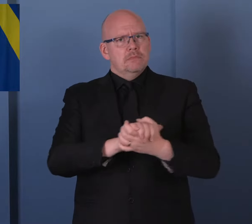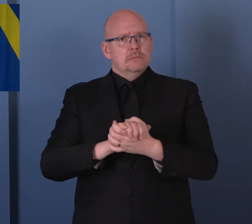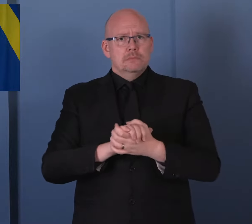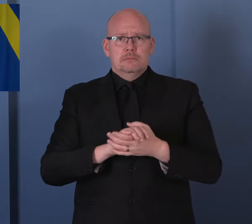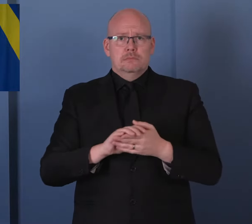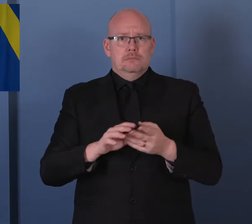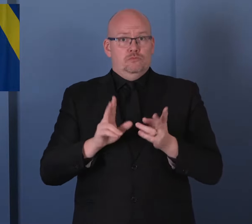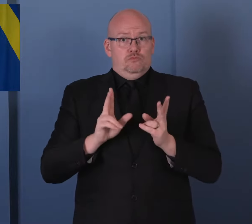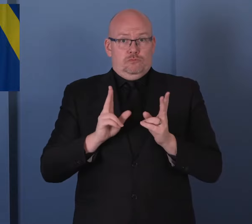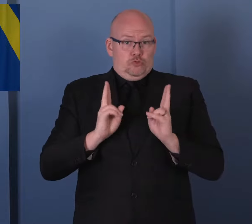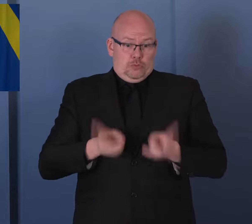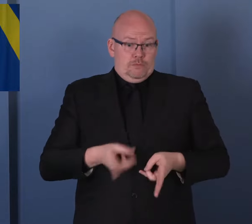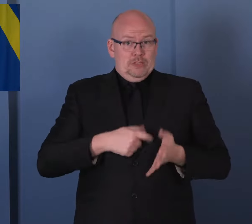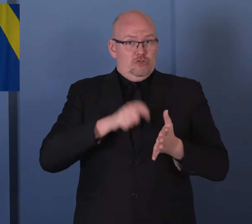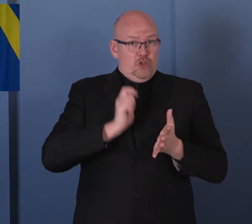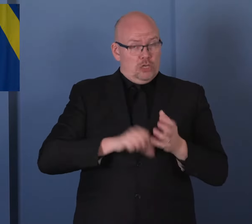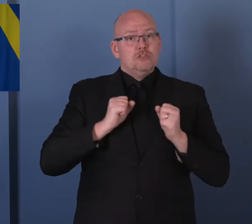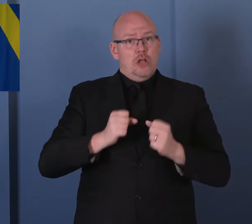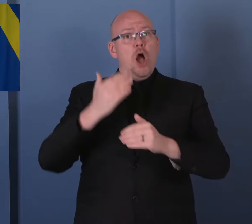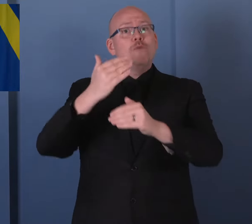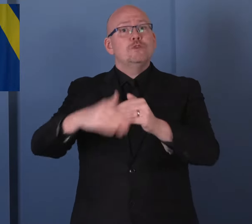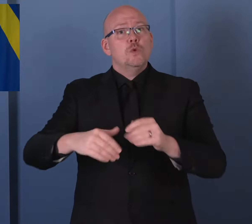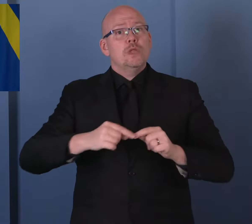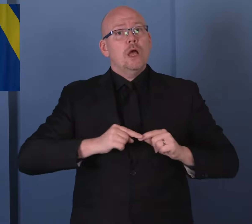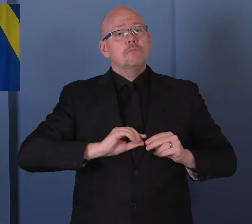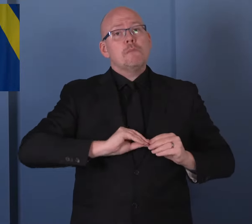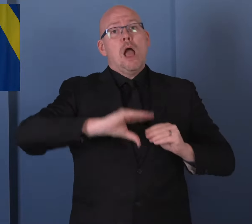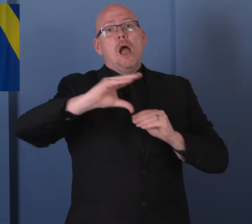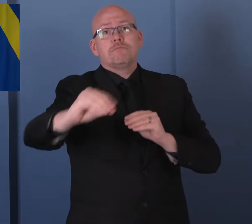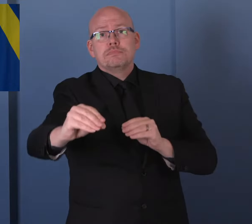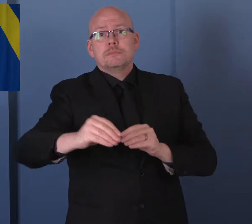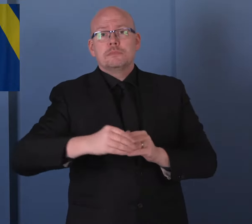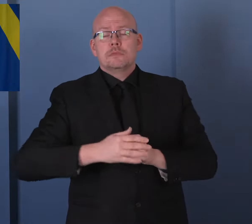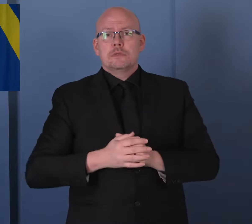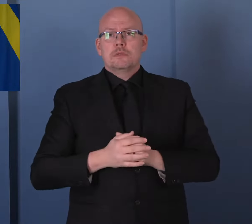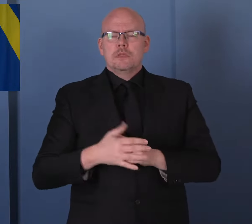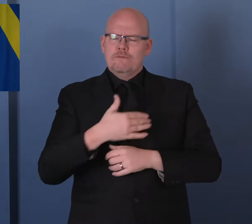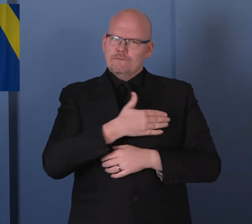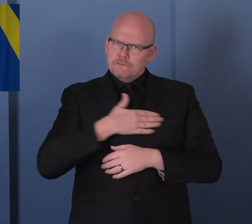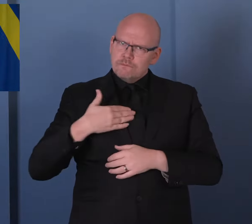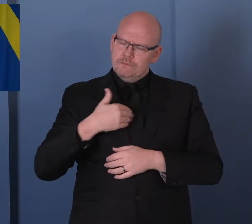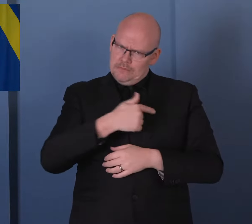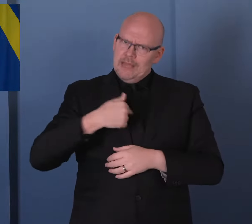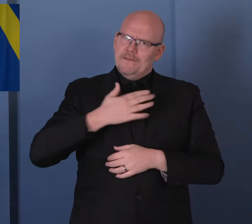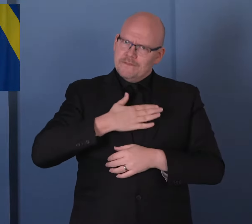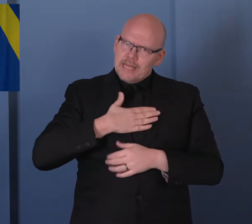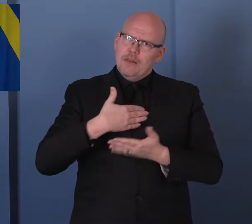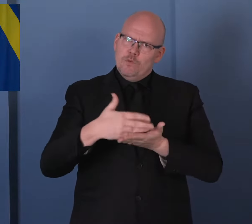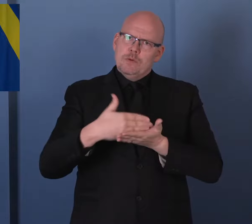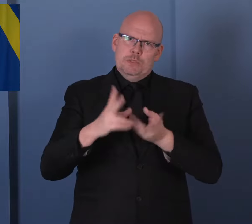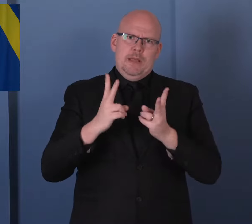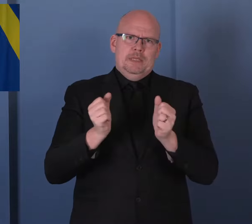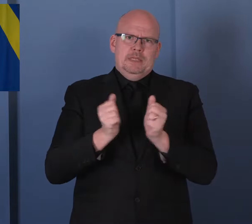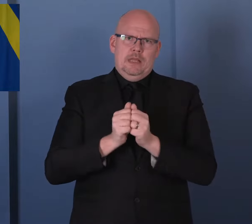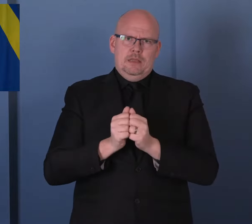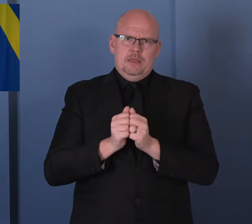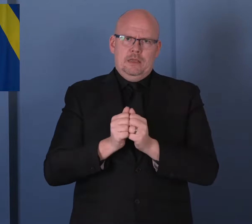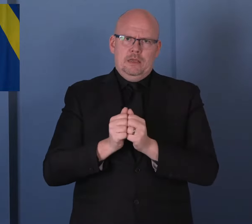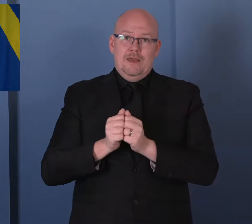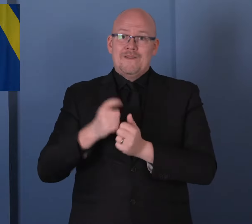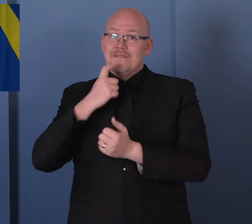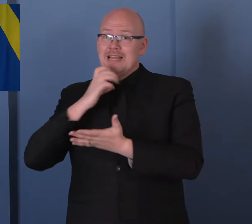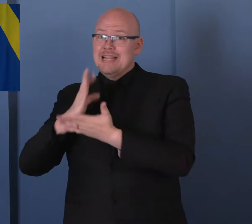like we started it. On every step, it is in our interest to move this way. The security of Finland and